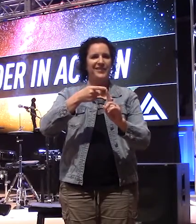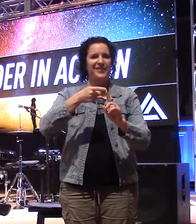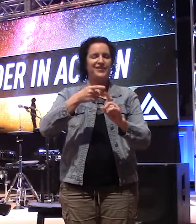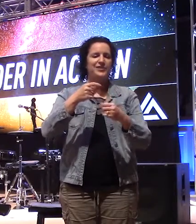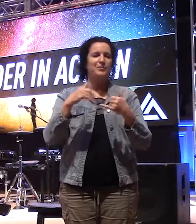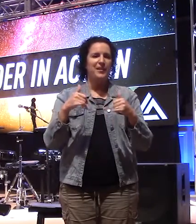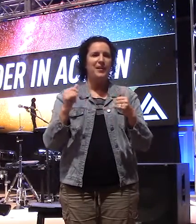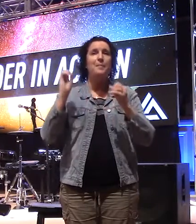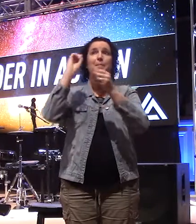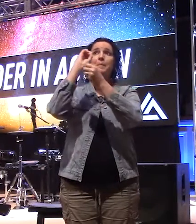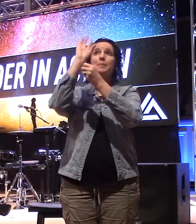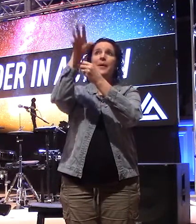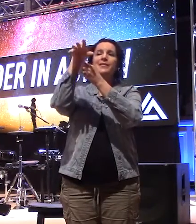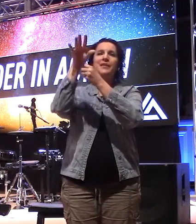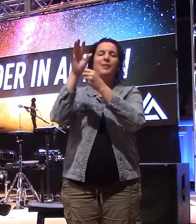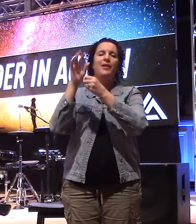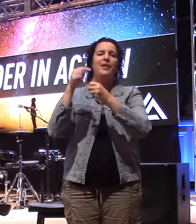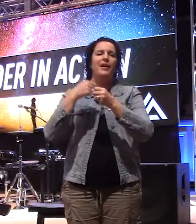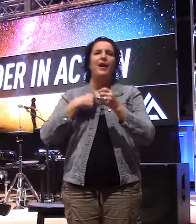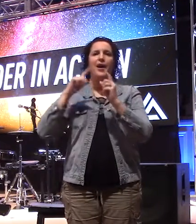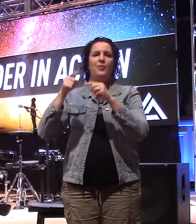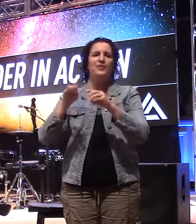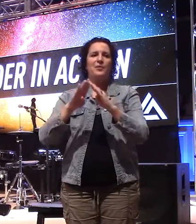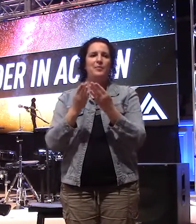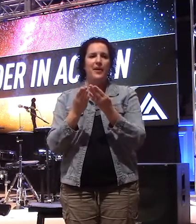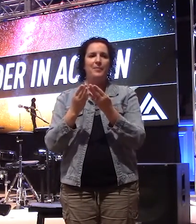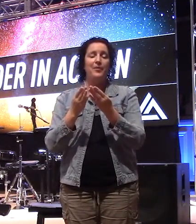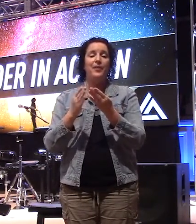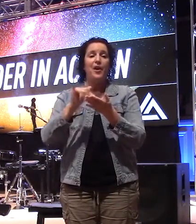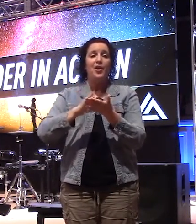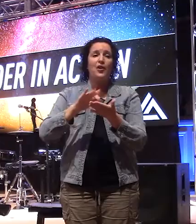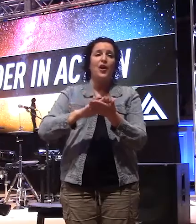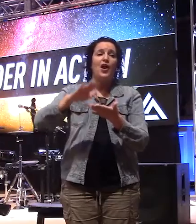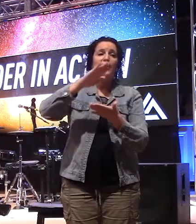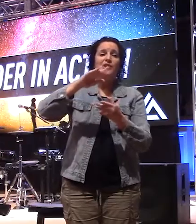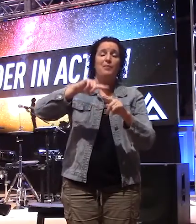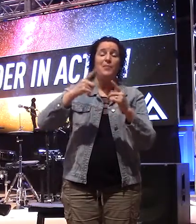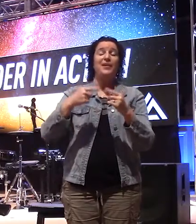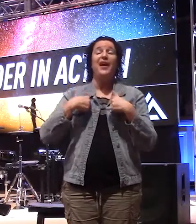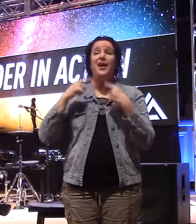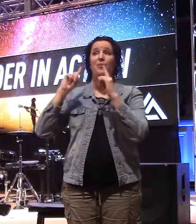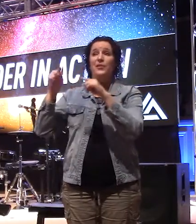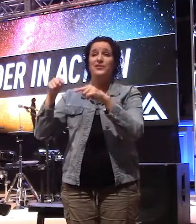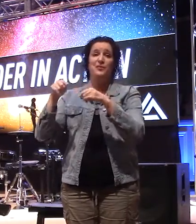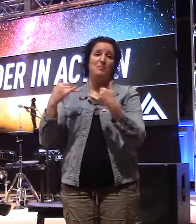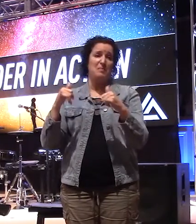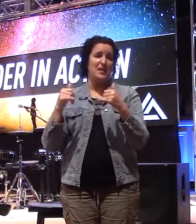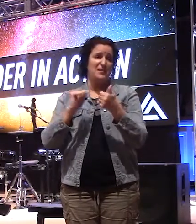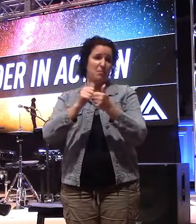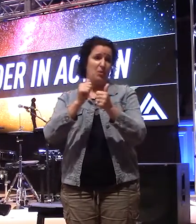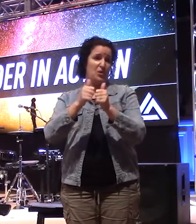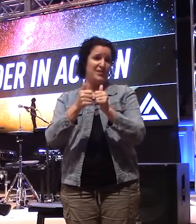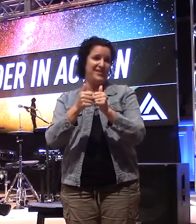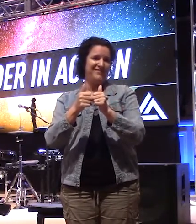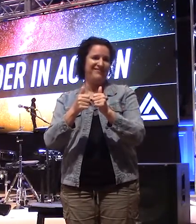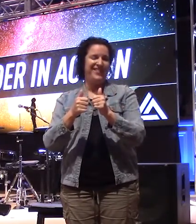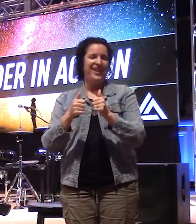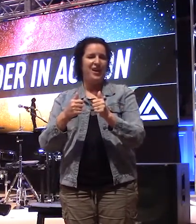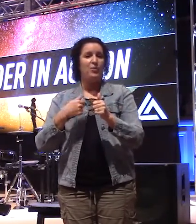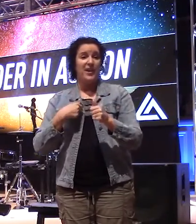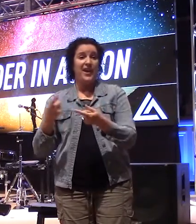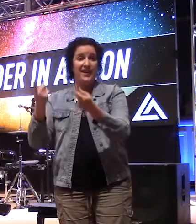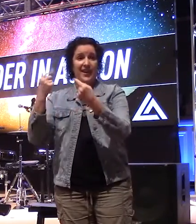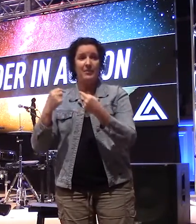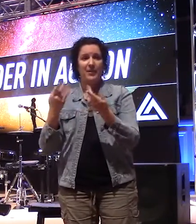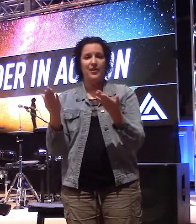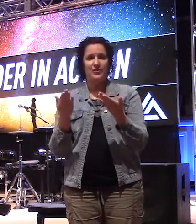I went to Bible college, but I was there to play sports. And when I came to this ministry, Life Action, I was not headed